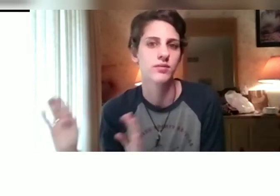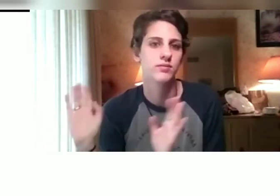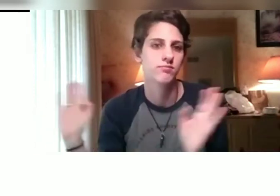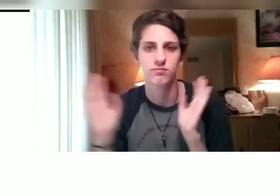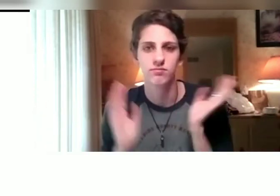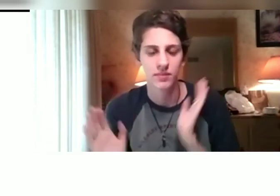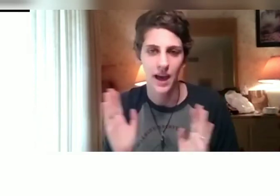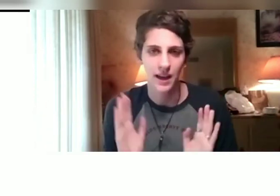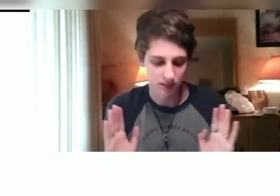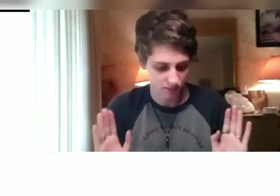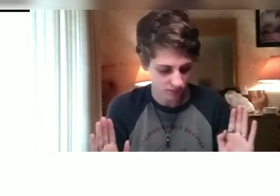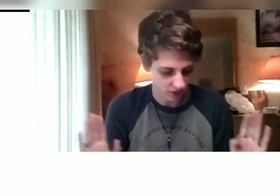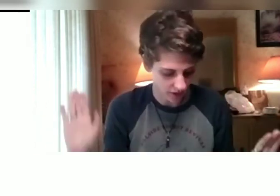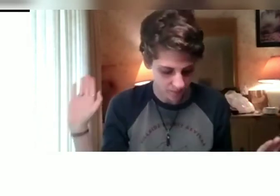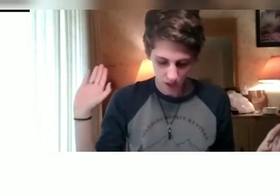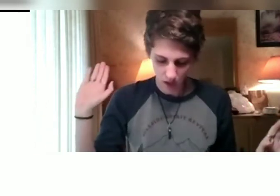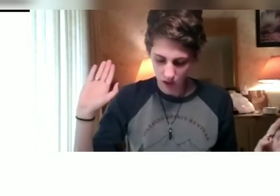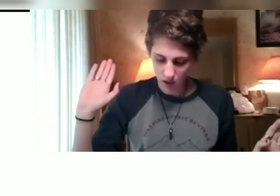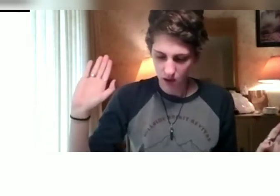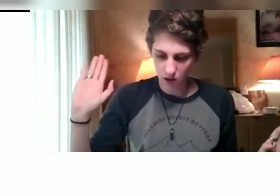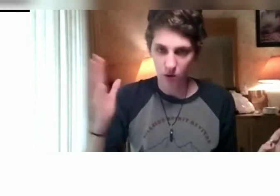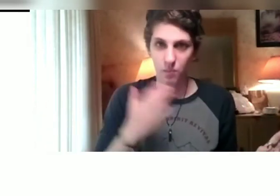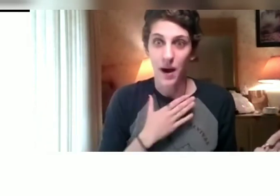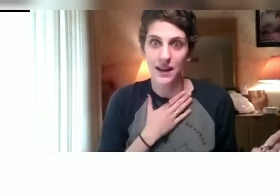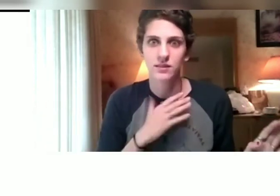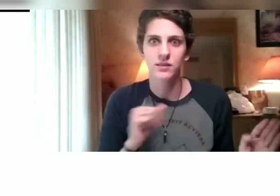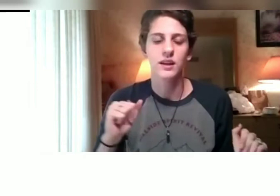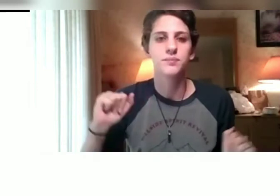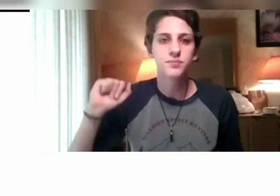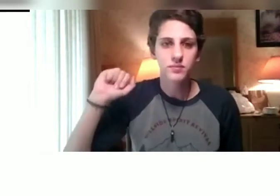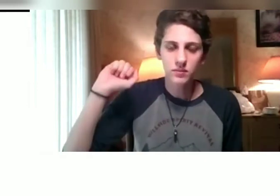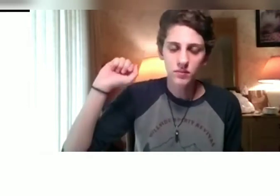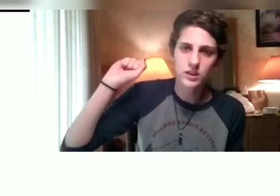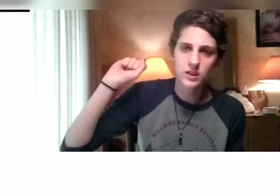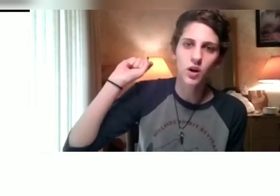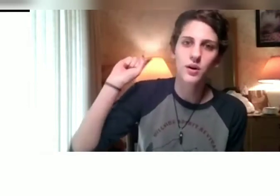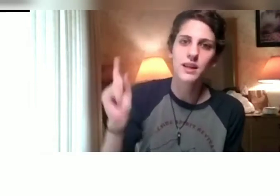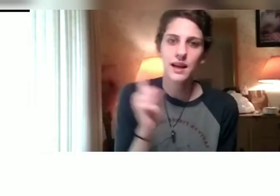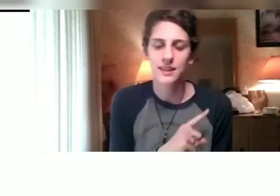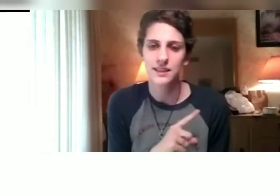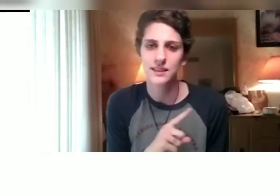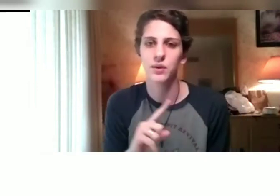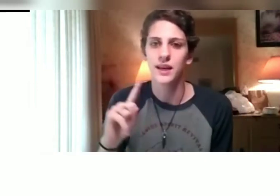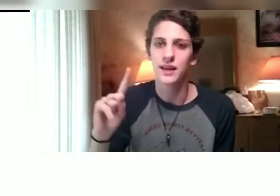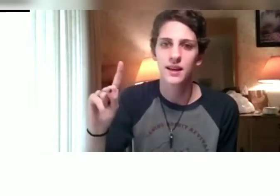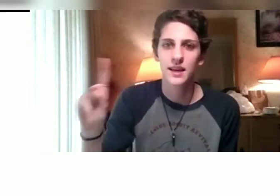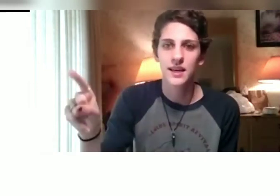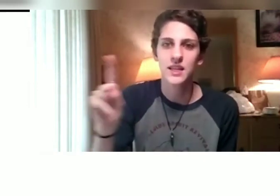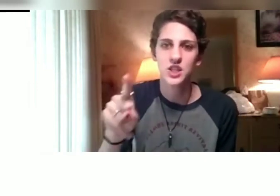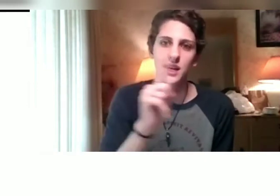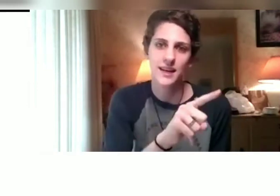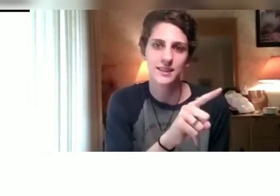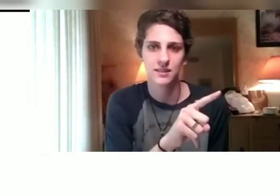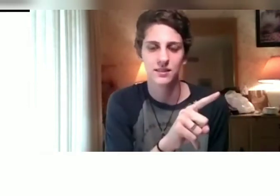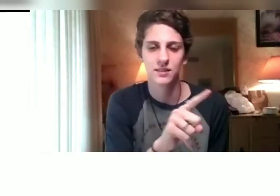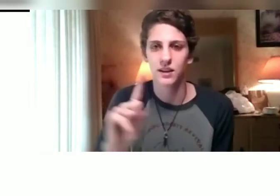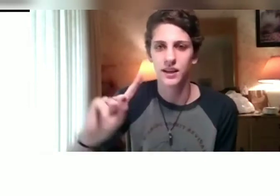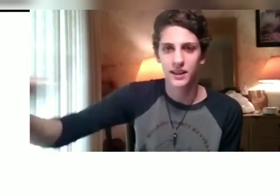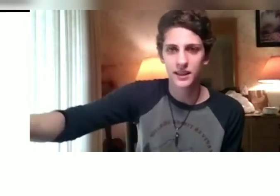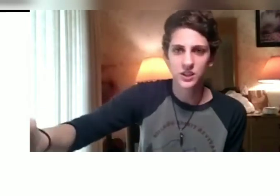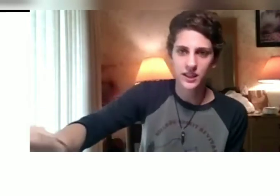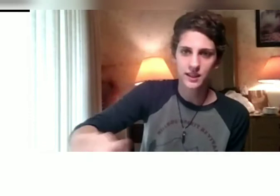stuff, that, right? Or mine, right? So in the last lesson we did he, she, it,